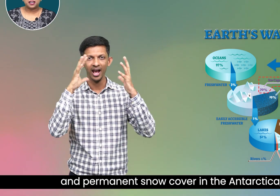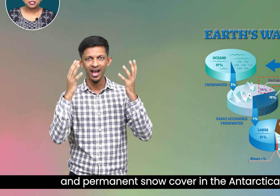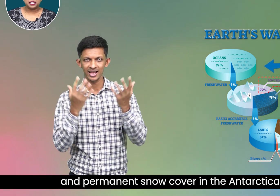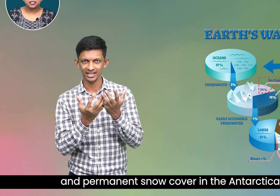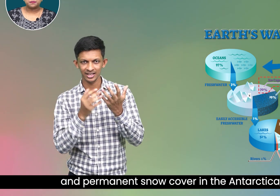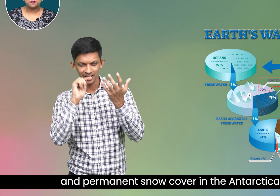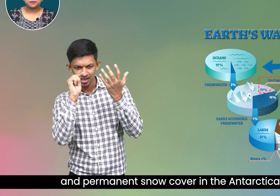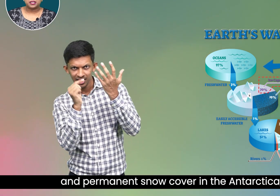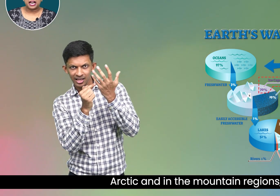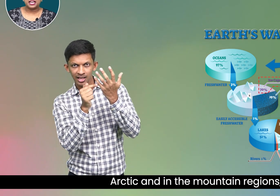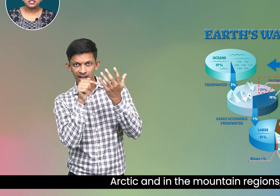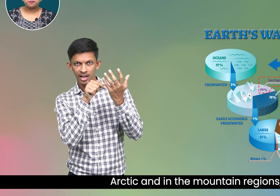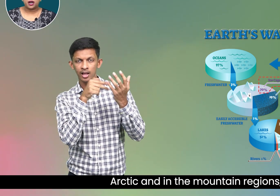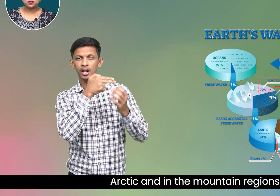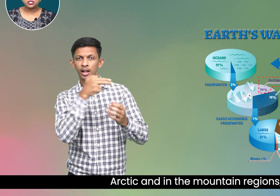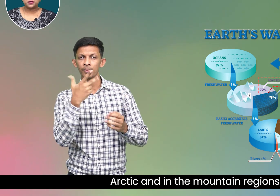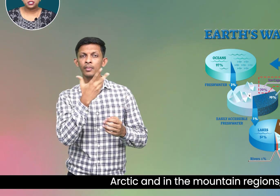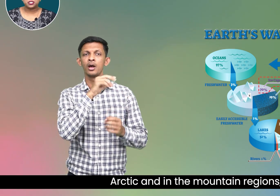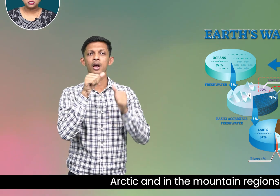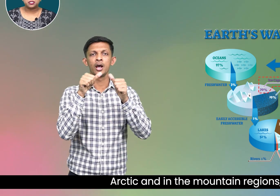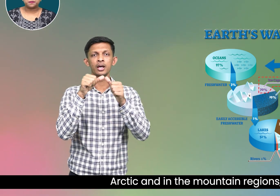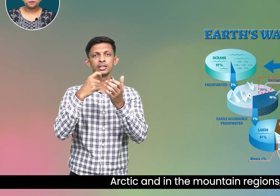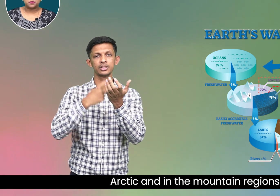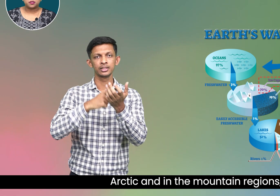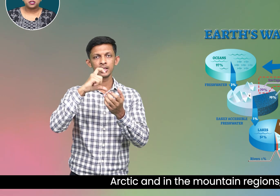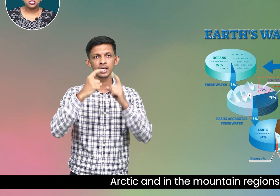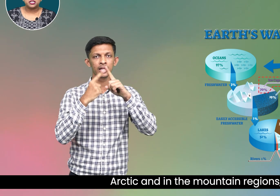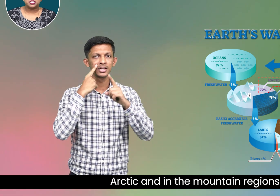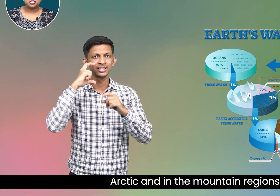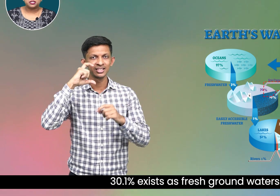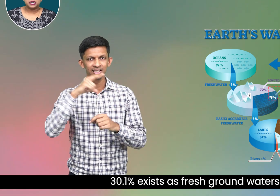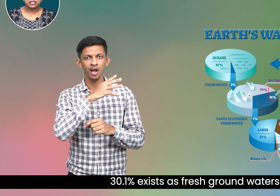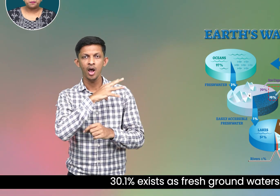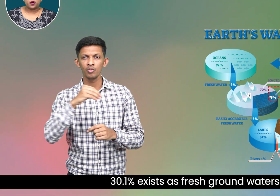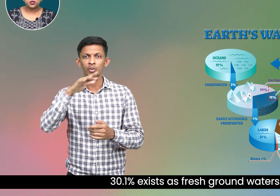The Arctic and in the mountain regions,